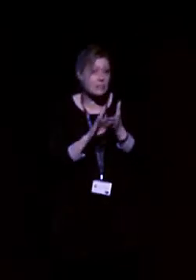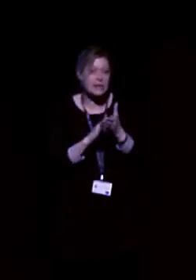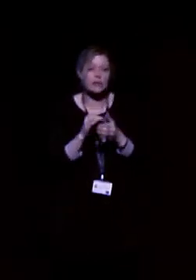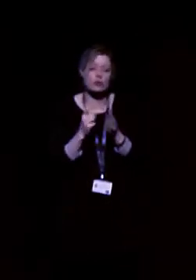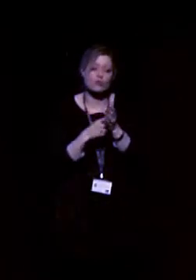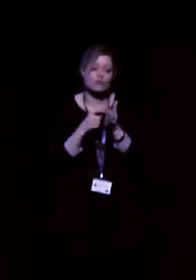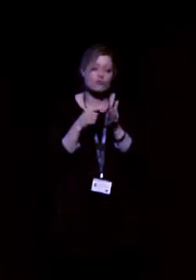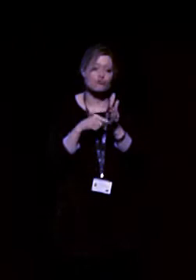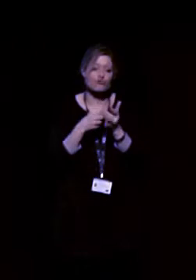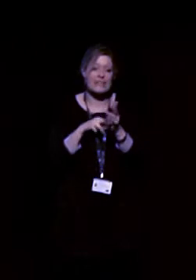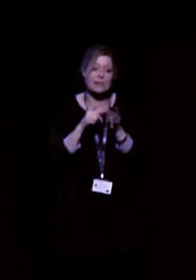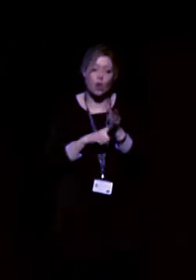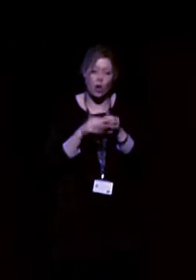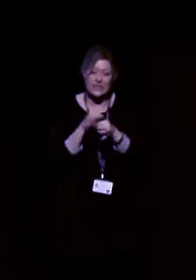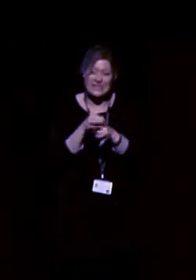cells.